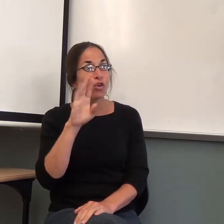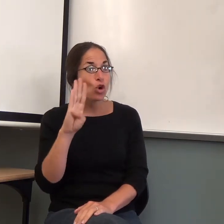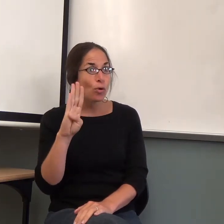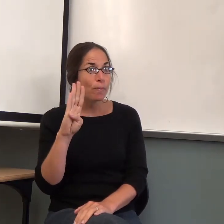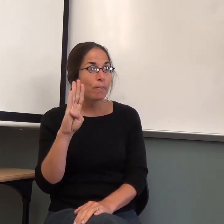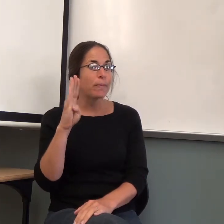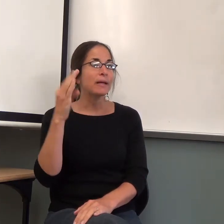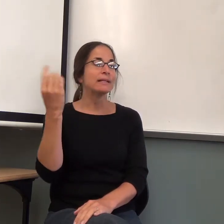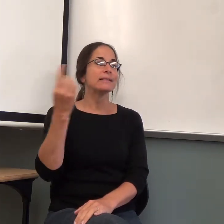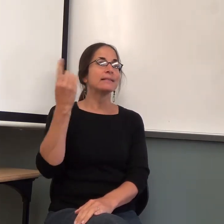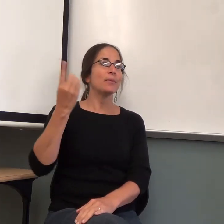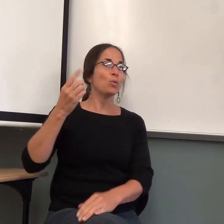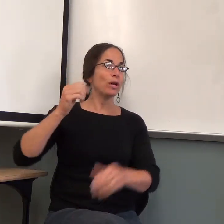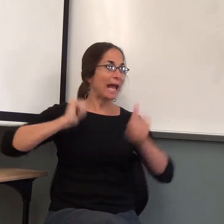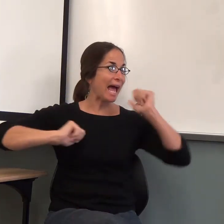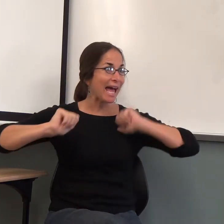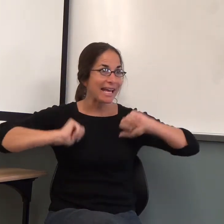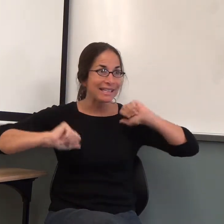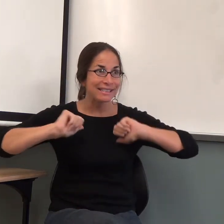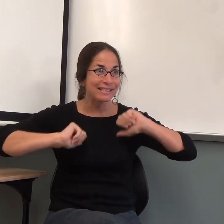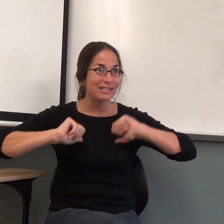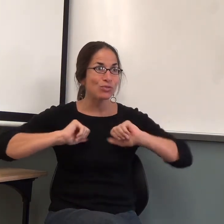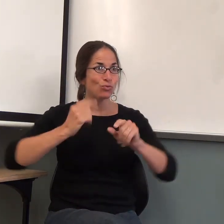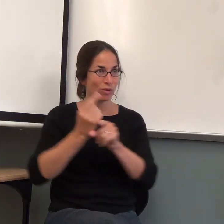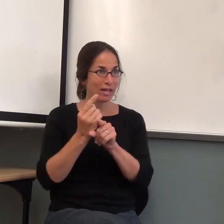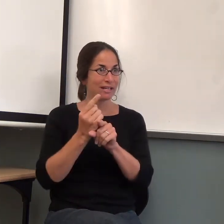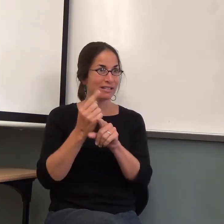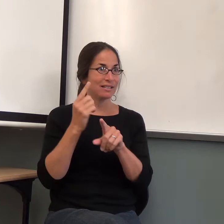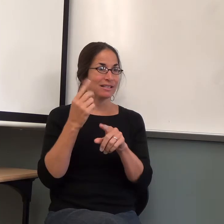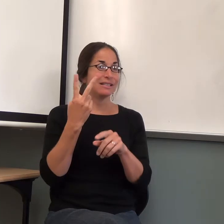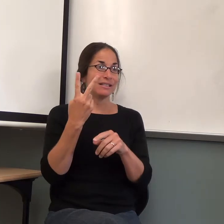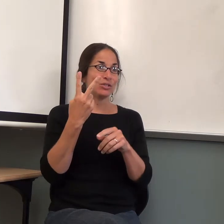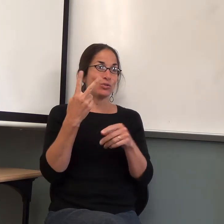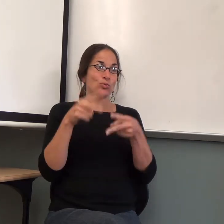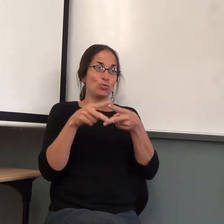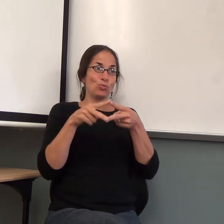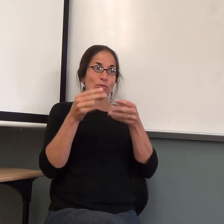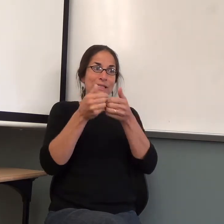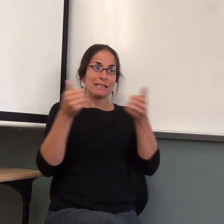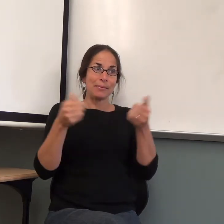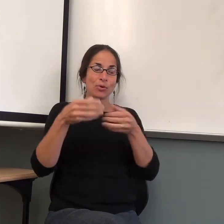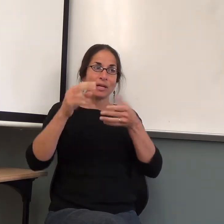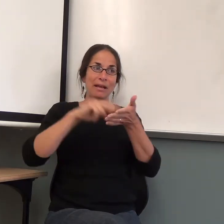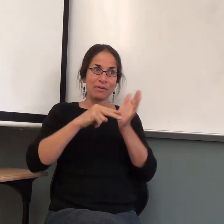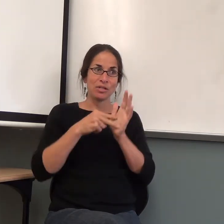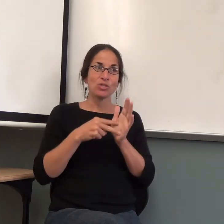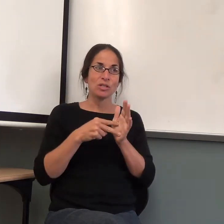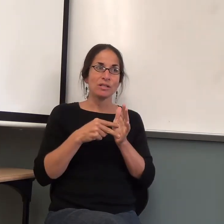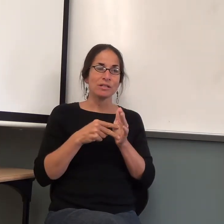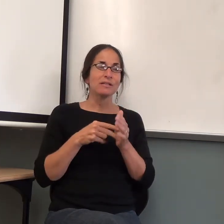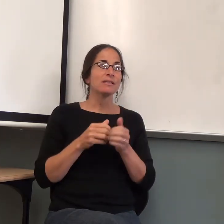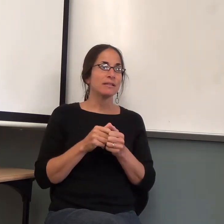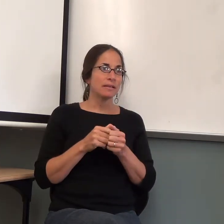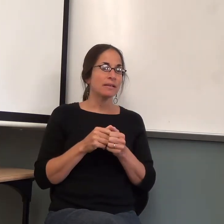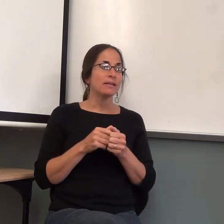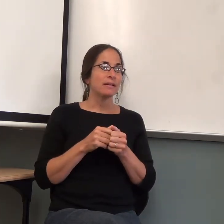always someone who can act. Isn't that true? Okay, so there's two definitions. So when you are asked to give a definition